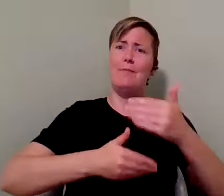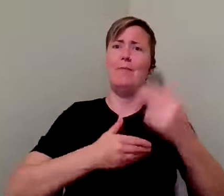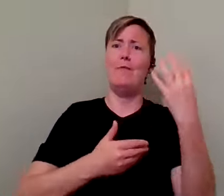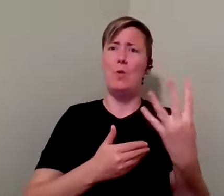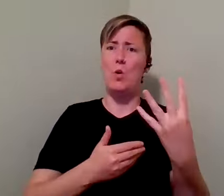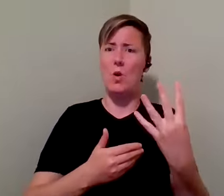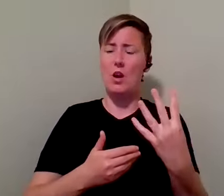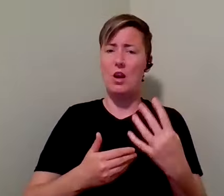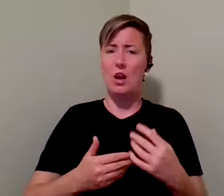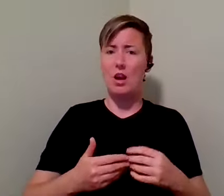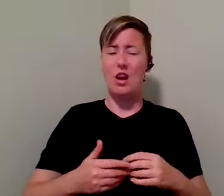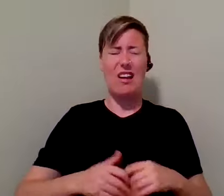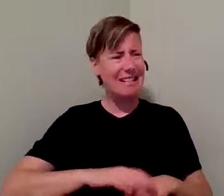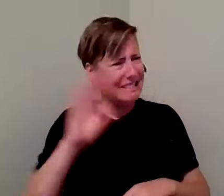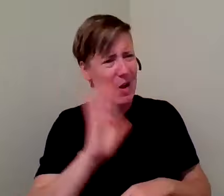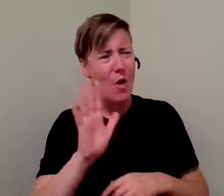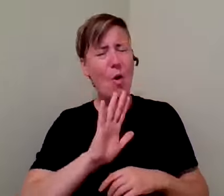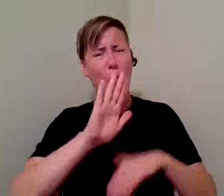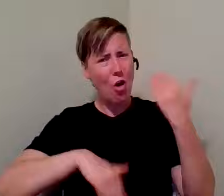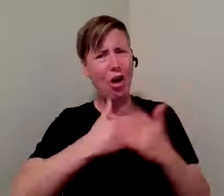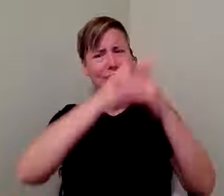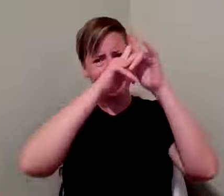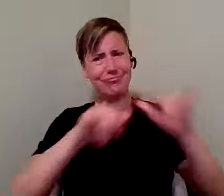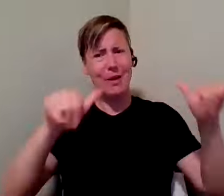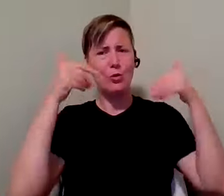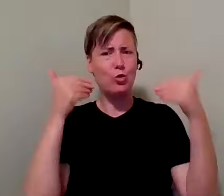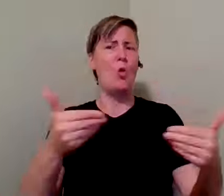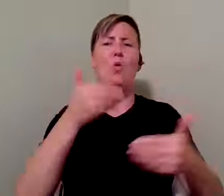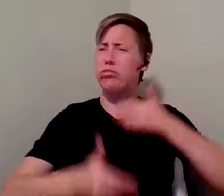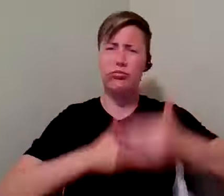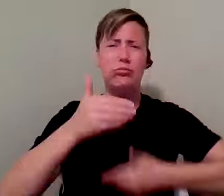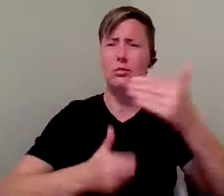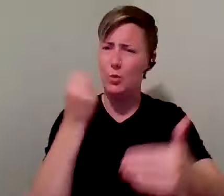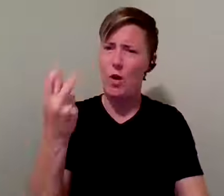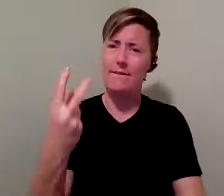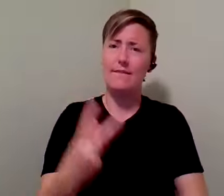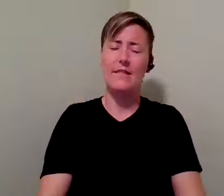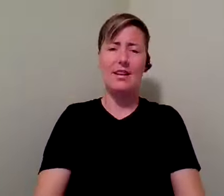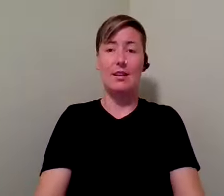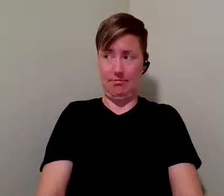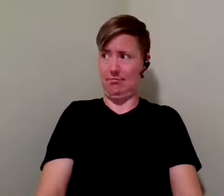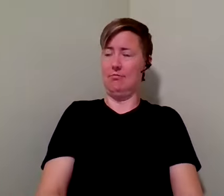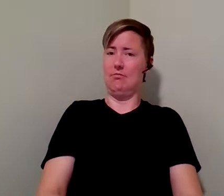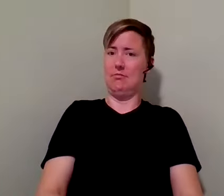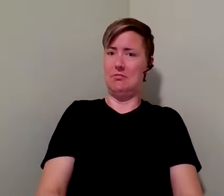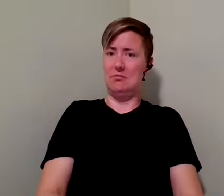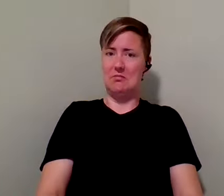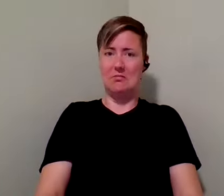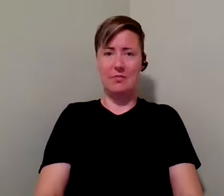at once. I said, oh, but you know what? He said, Roy, the fourth step is really simple, and